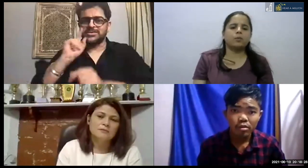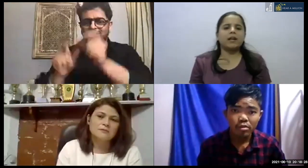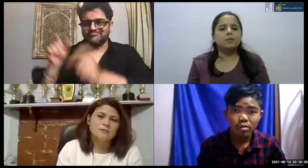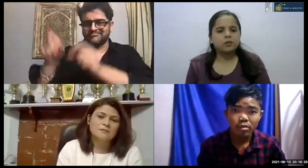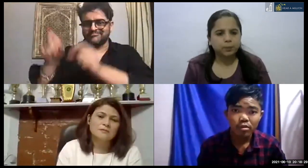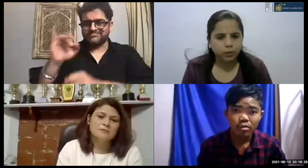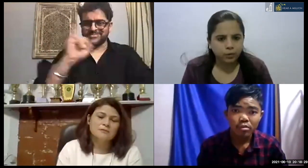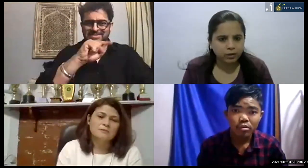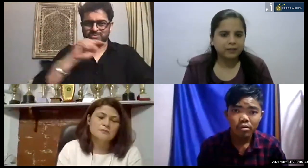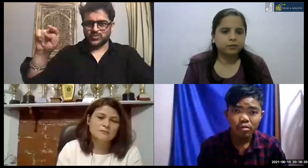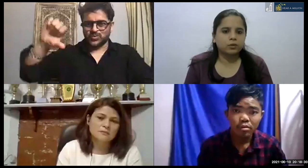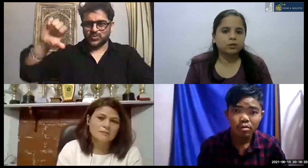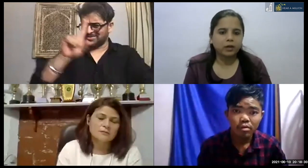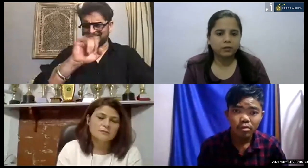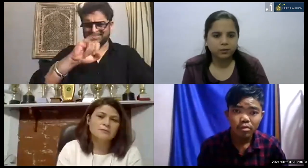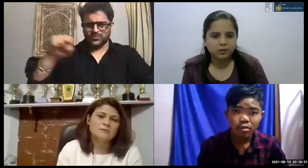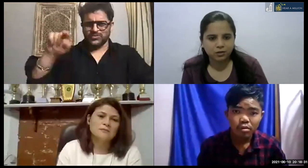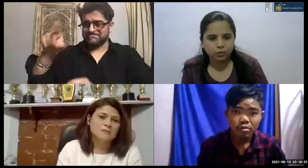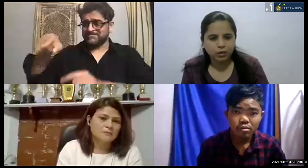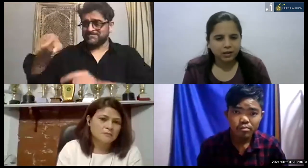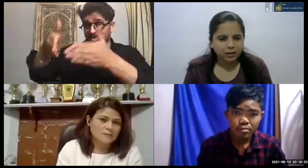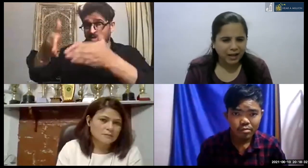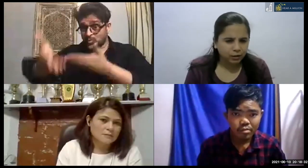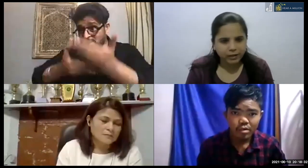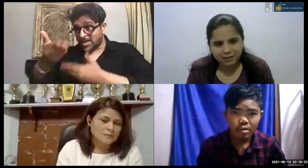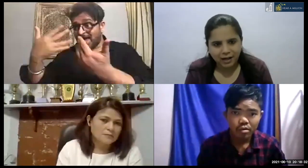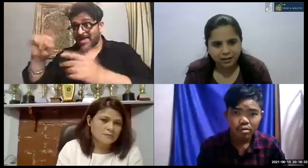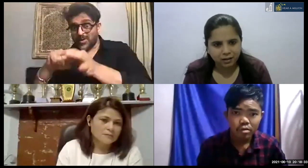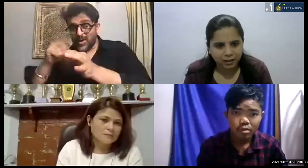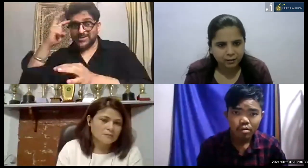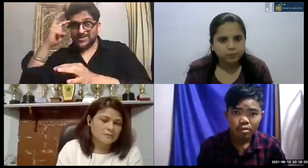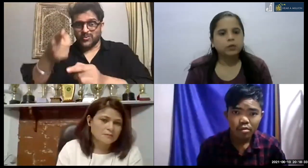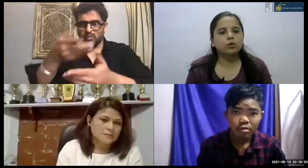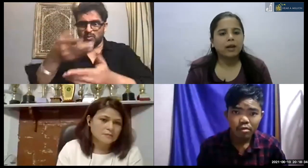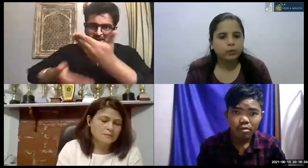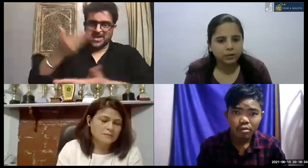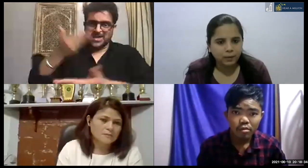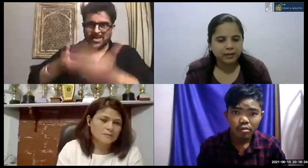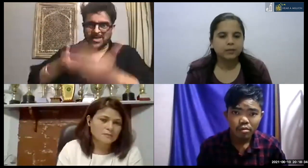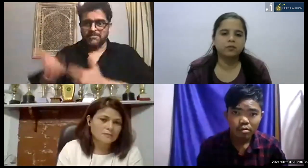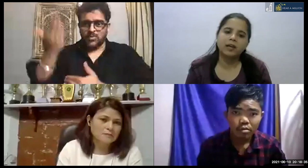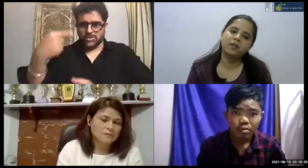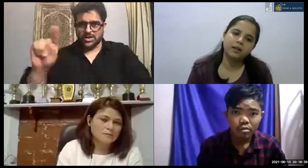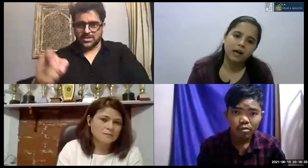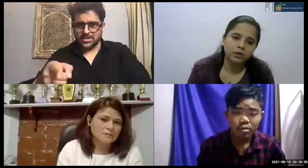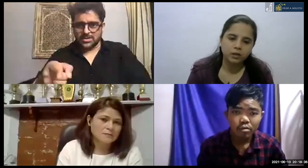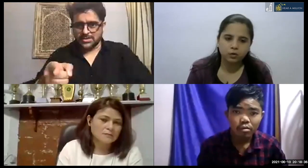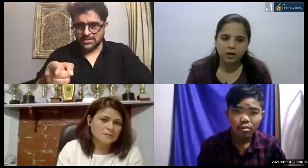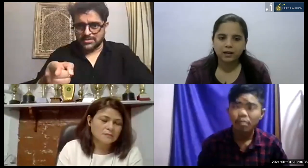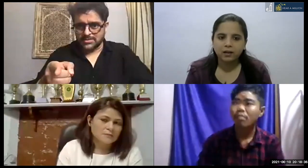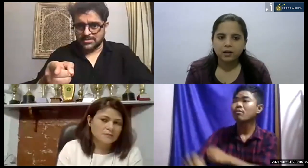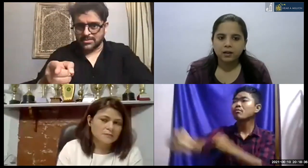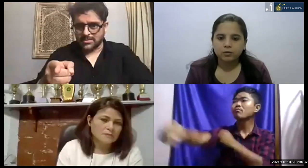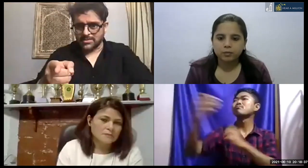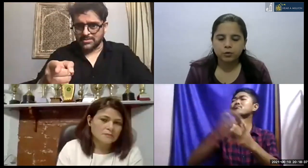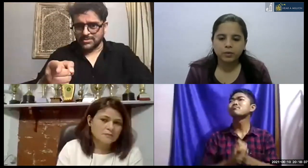to provide more support to the deaf students who are from 6th to 9th or 10th standard, correct? You try to explain them if they have any doubt, and you